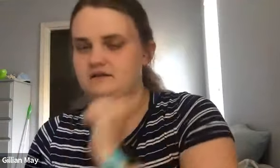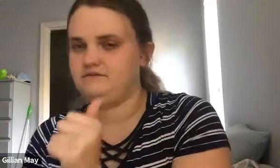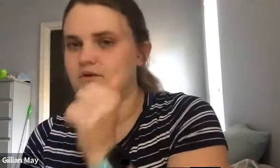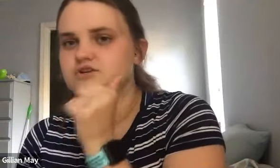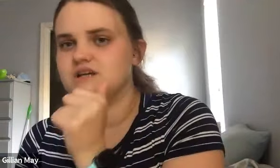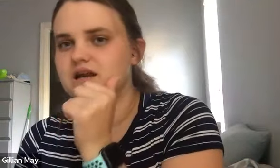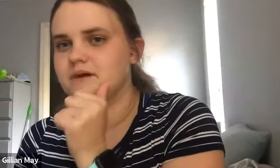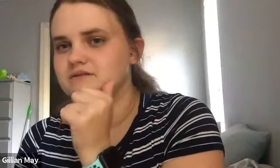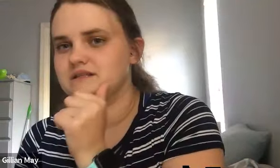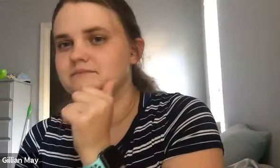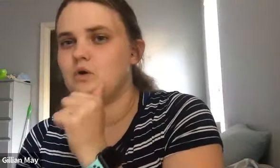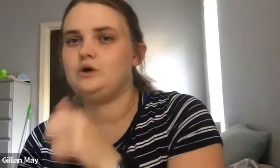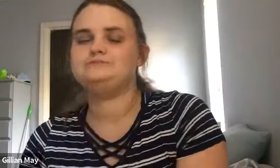and forth. You're just kind of bouncing girl.